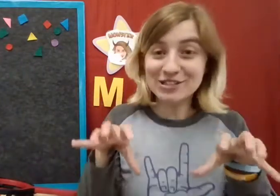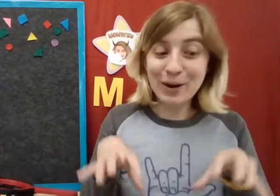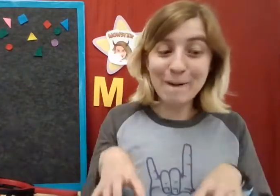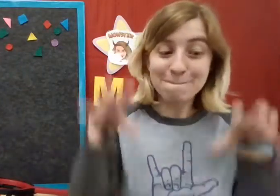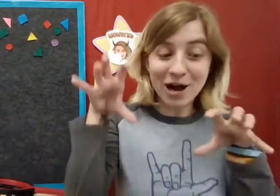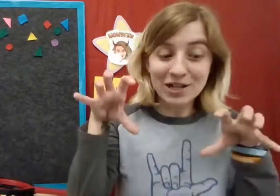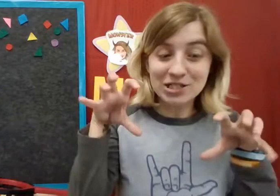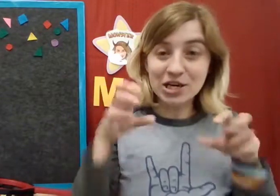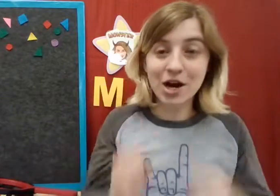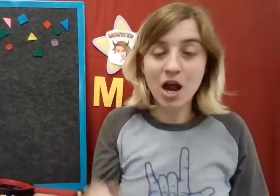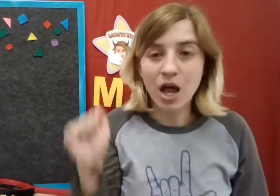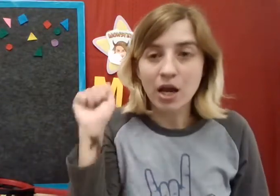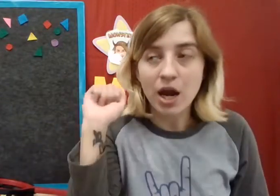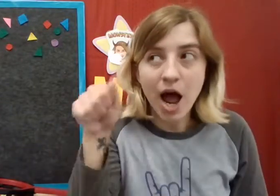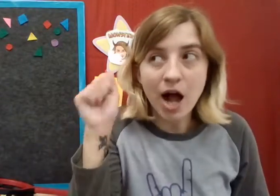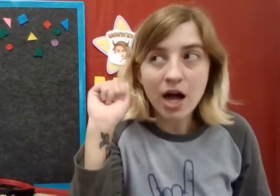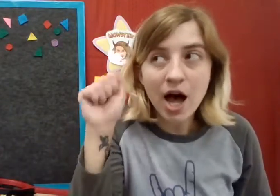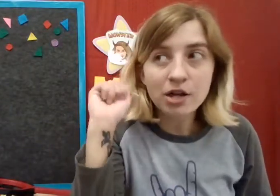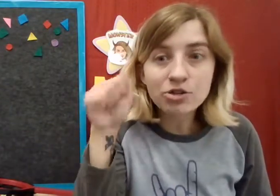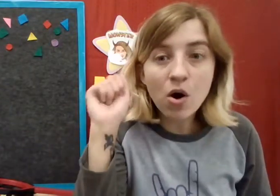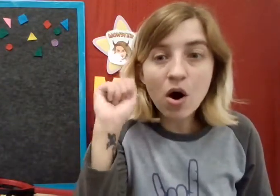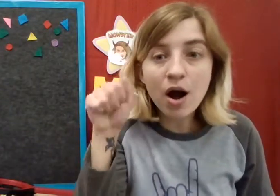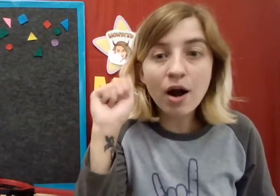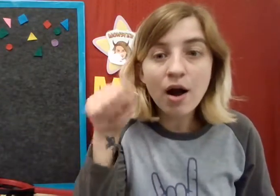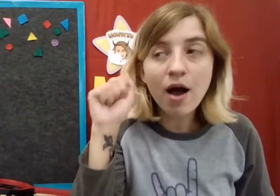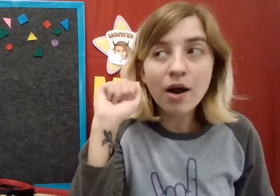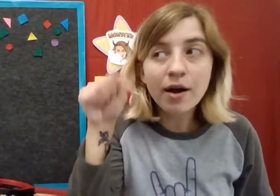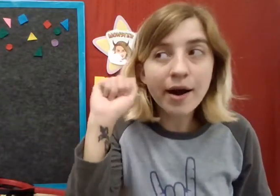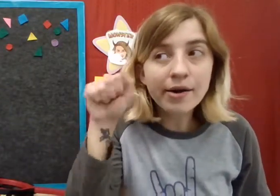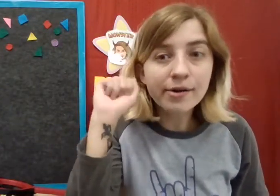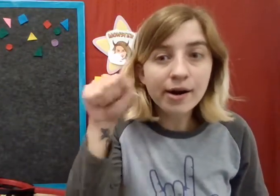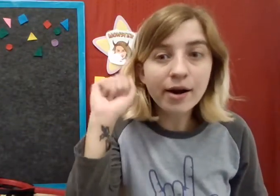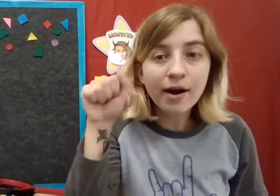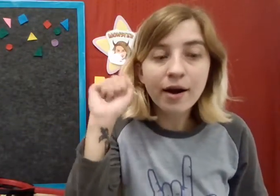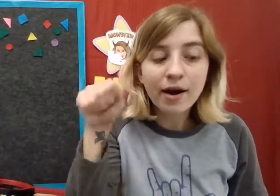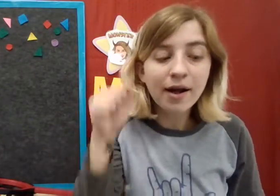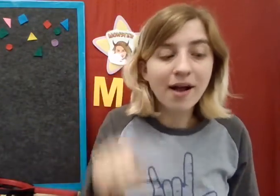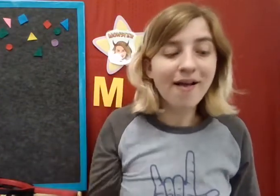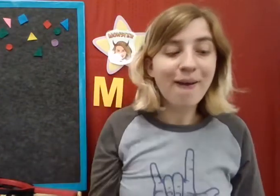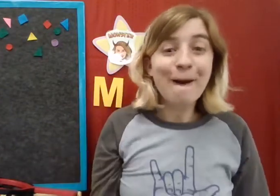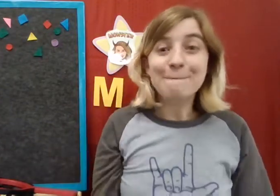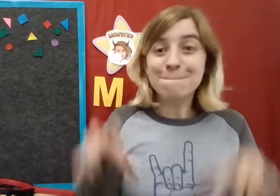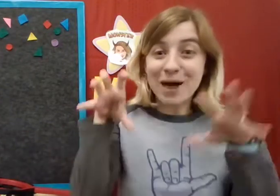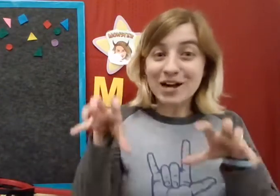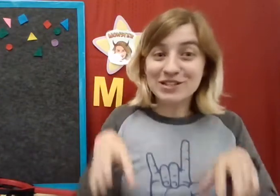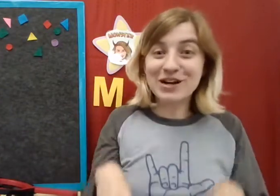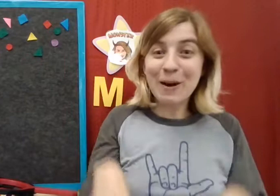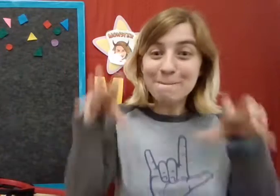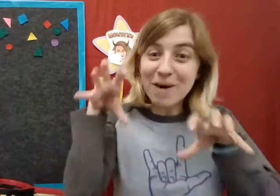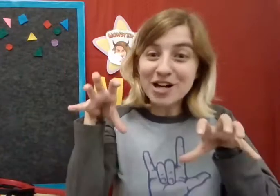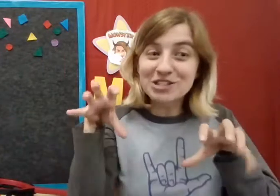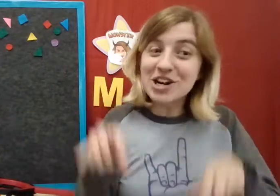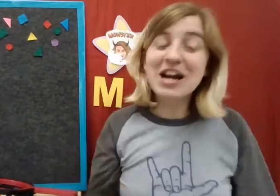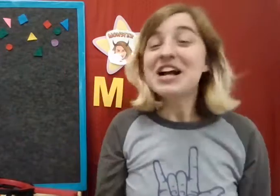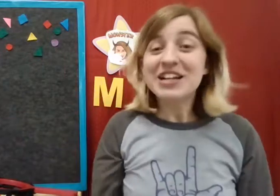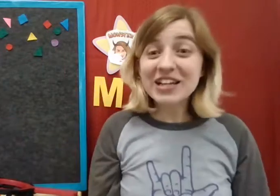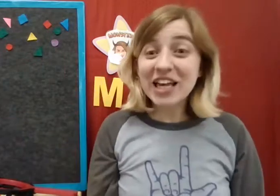Monster, monster, knock on a door. Knock, knock, knock. Monster, monster, give